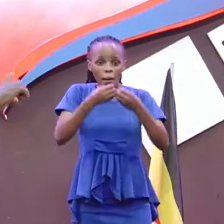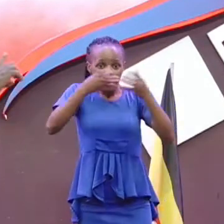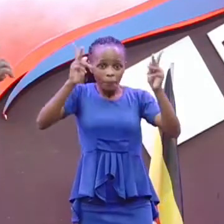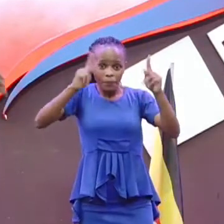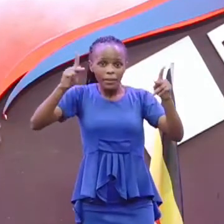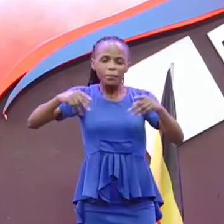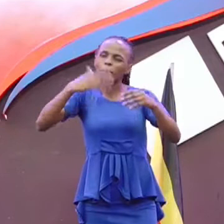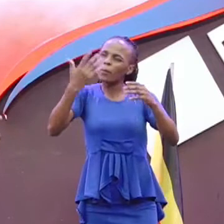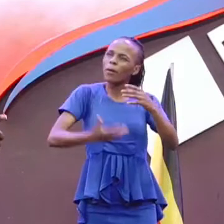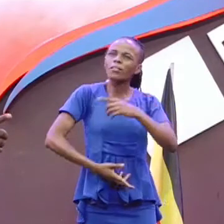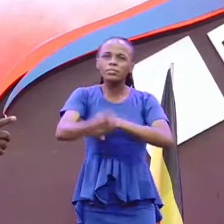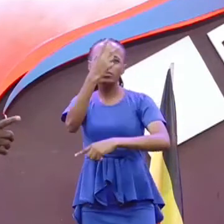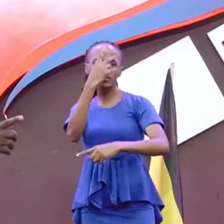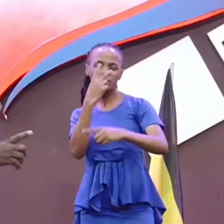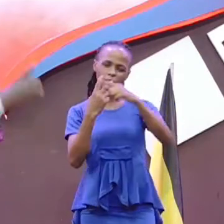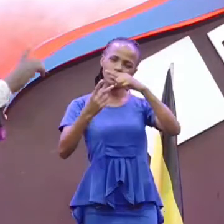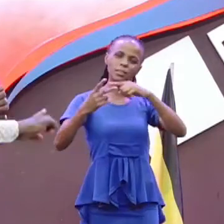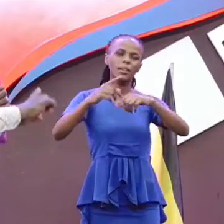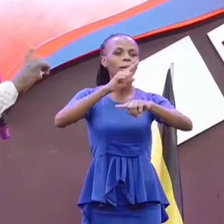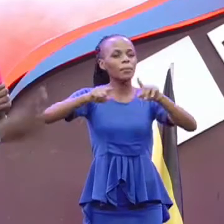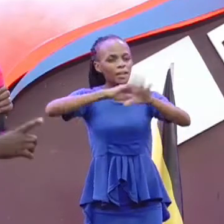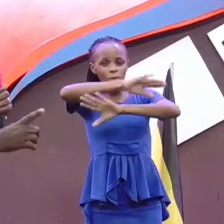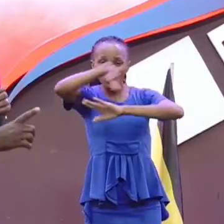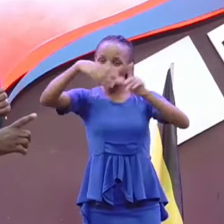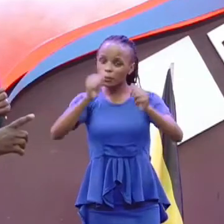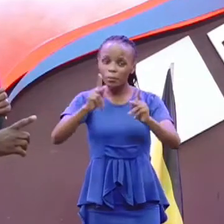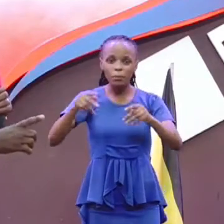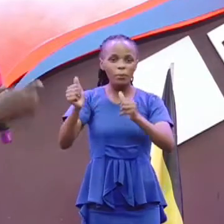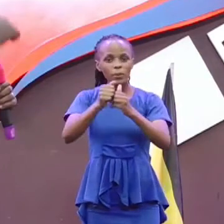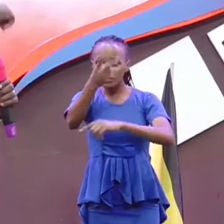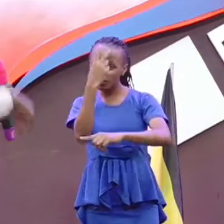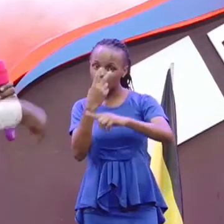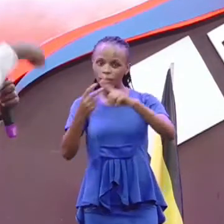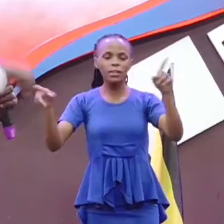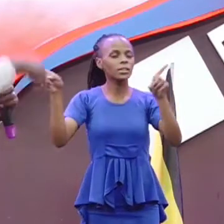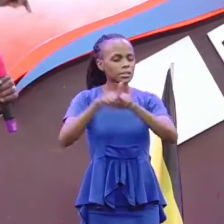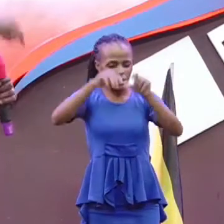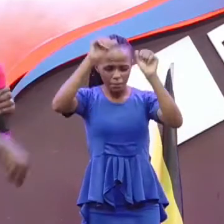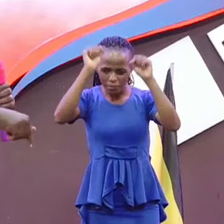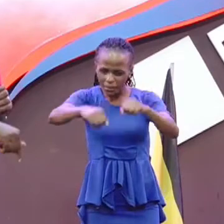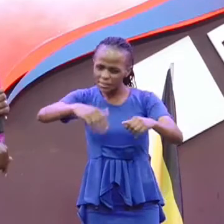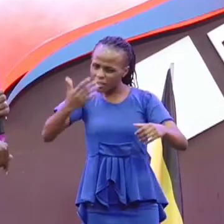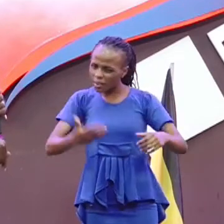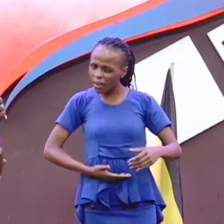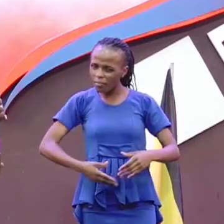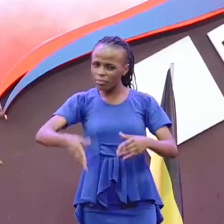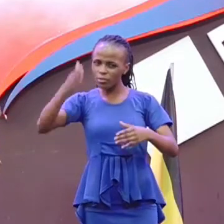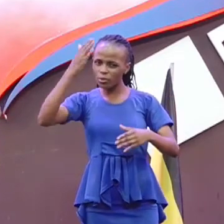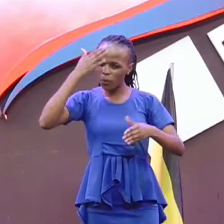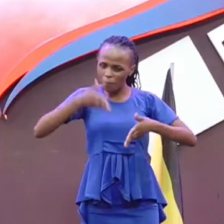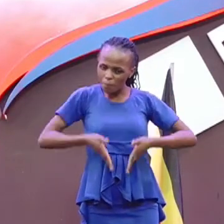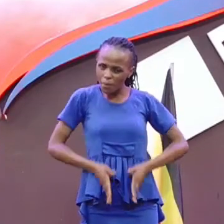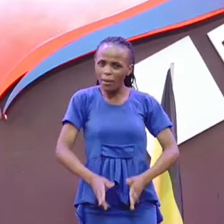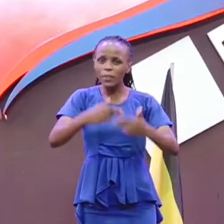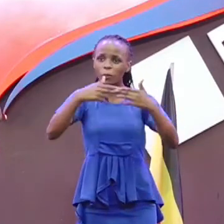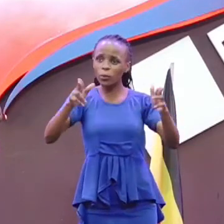abalina okwolesebwa. Many people have a vision. Naye buli alina okwolesebwa. But whoever has a vision, alina okumanya we kuzaalibwa. Has to know when